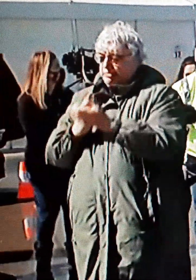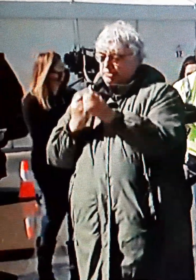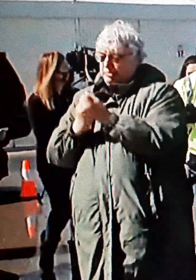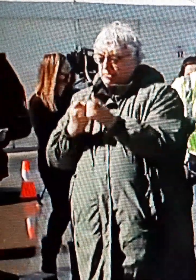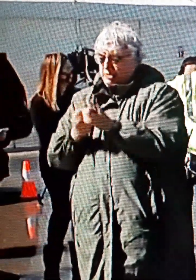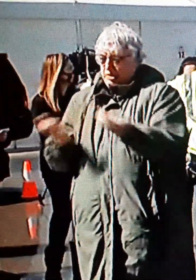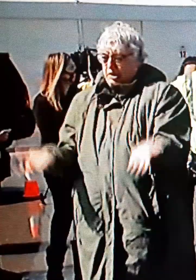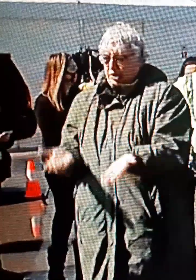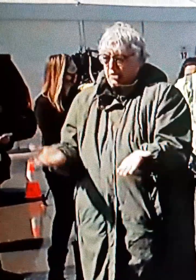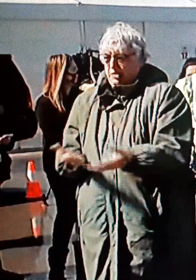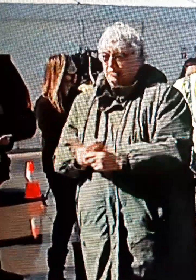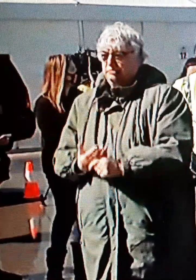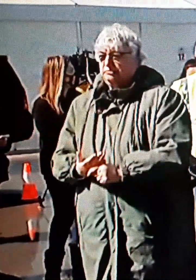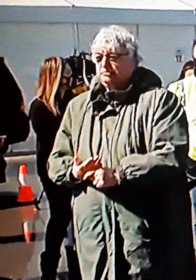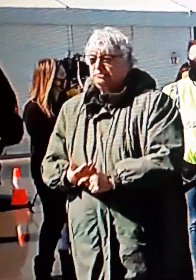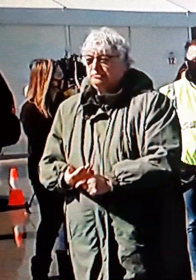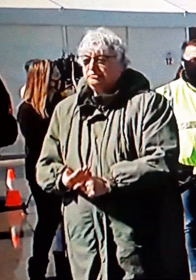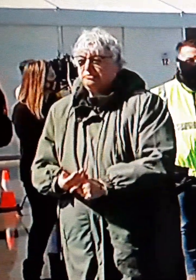city as well. So